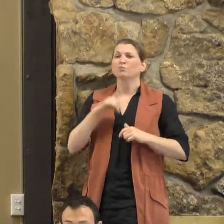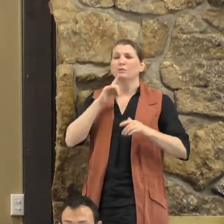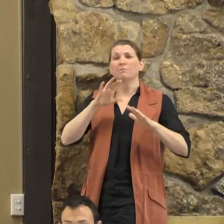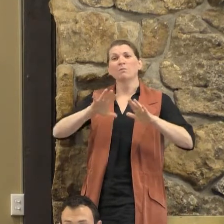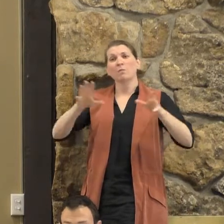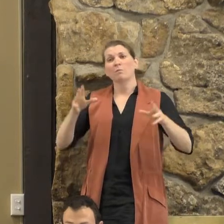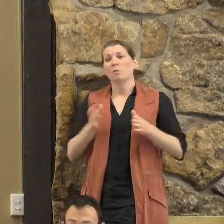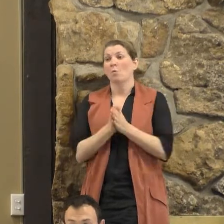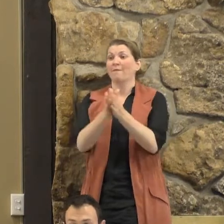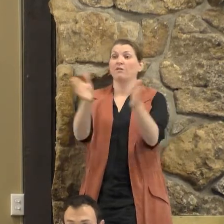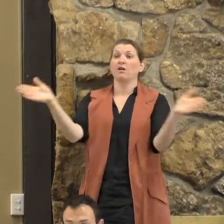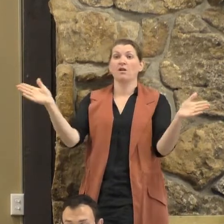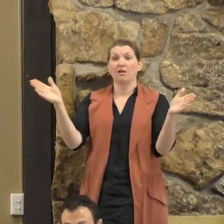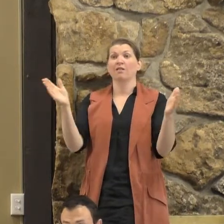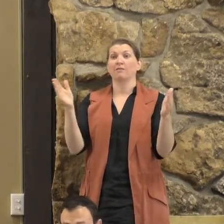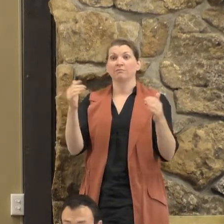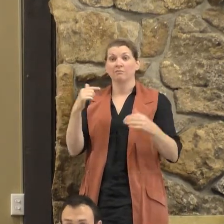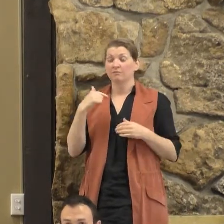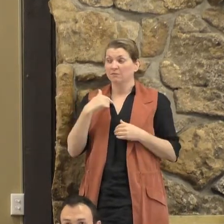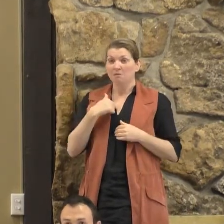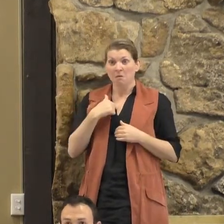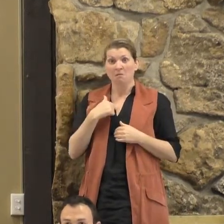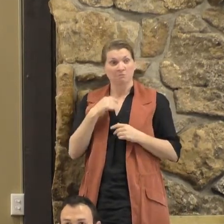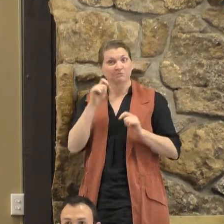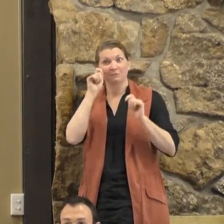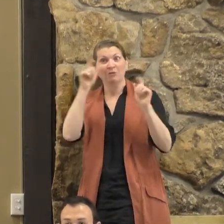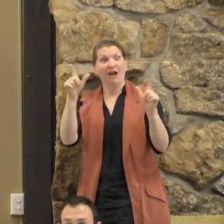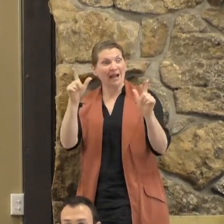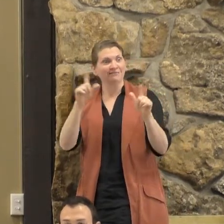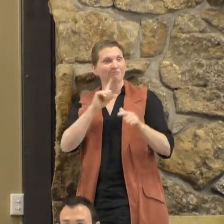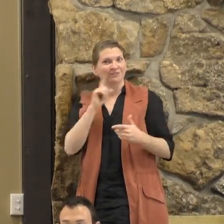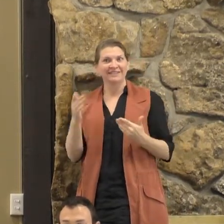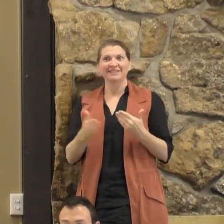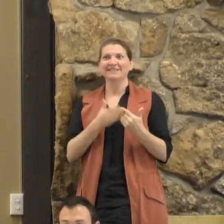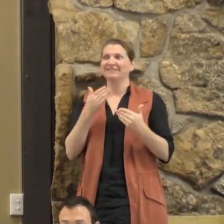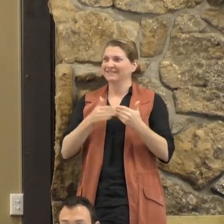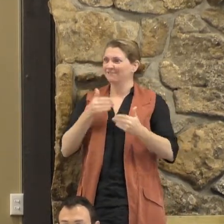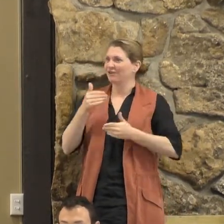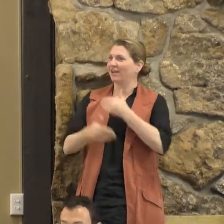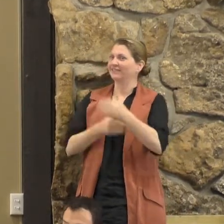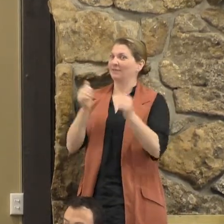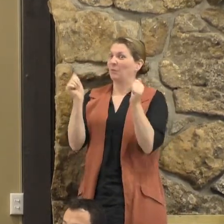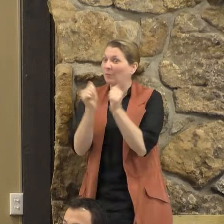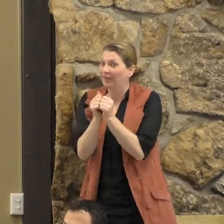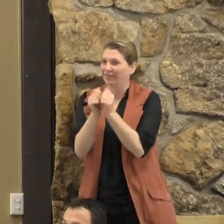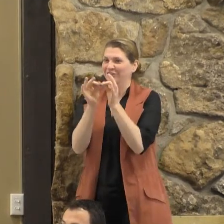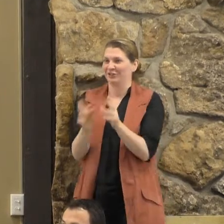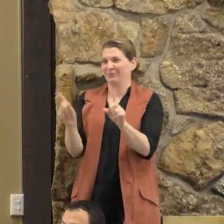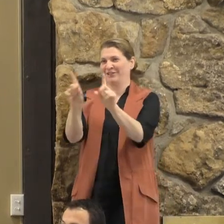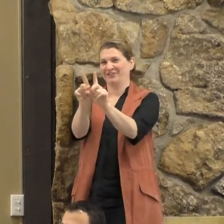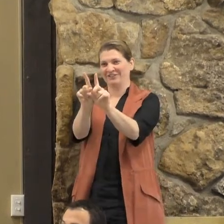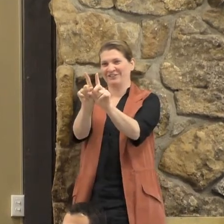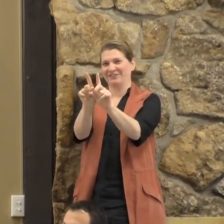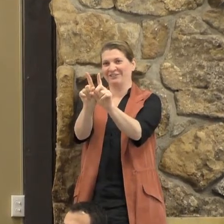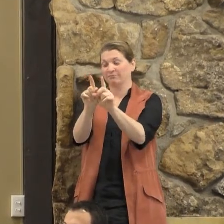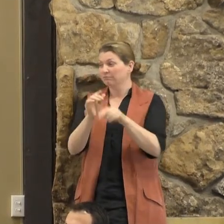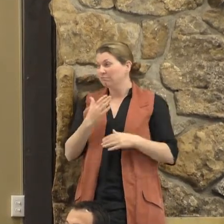was surprised by how easy it went, and it was a good experience,